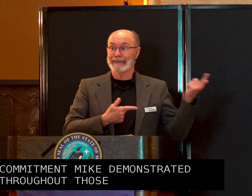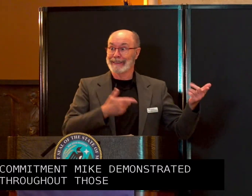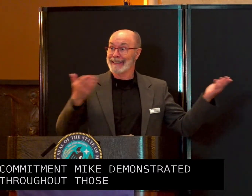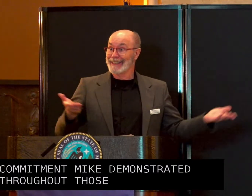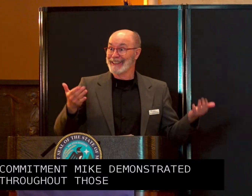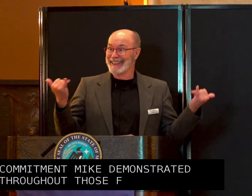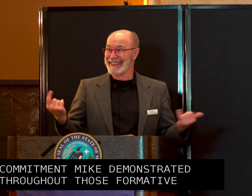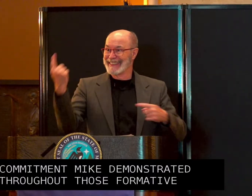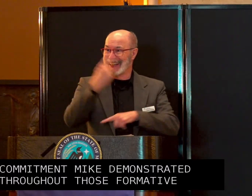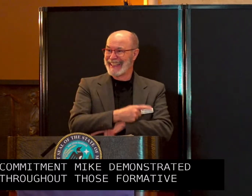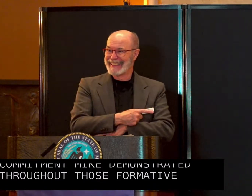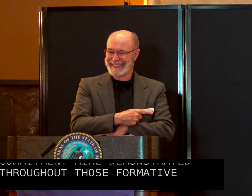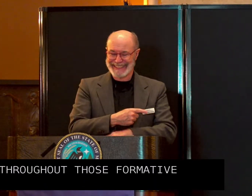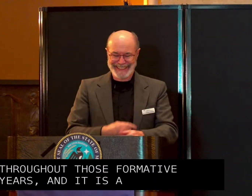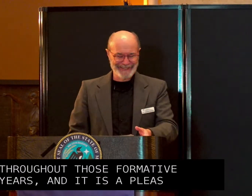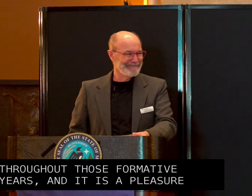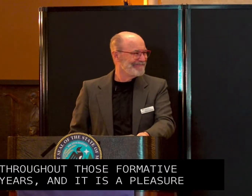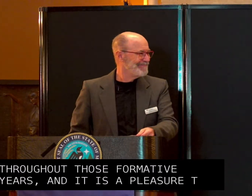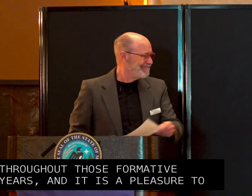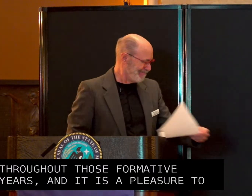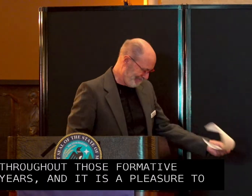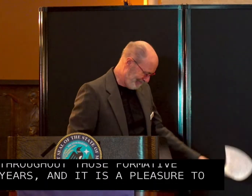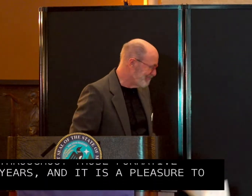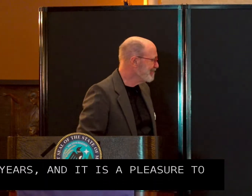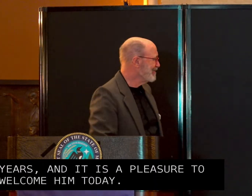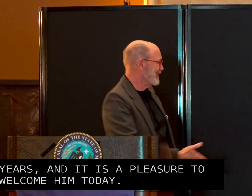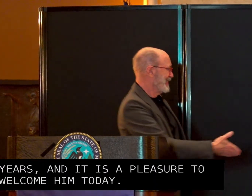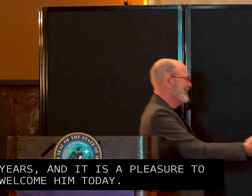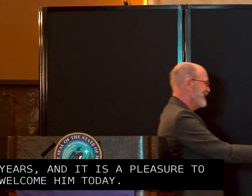it is a pleasure to welcome him today.